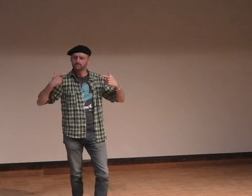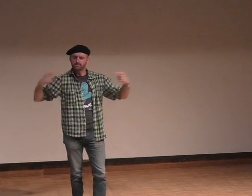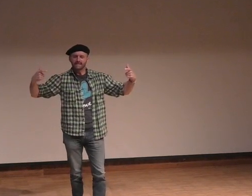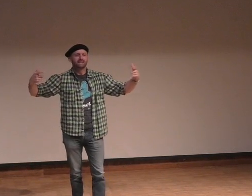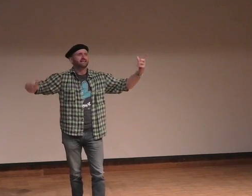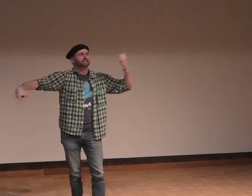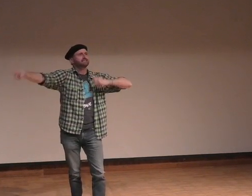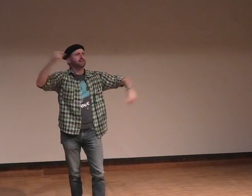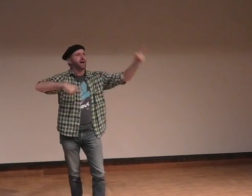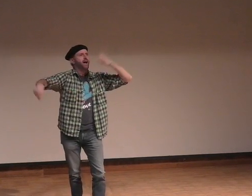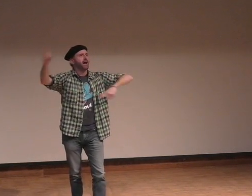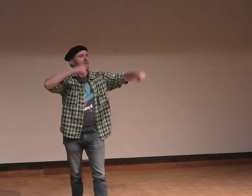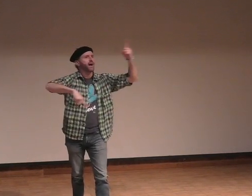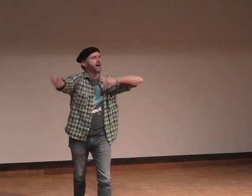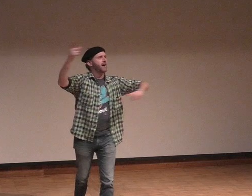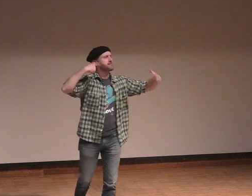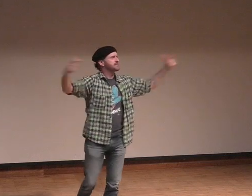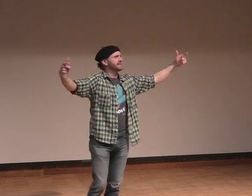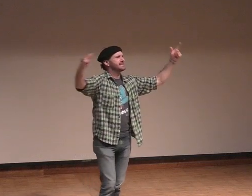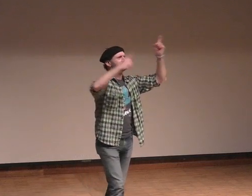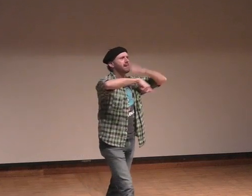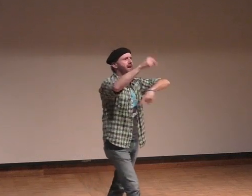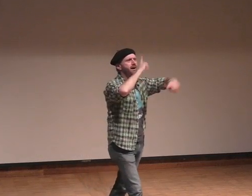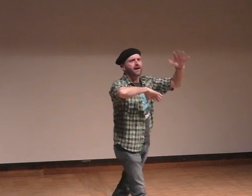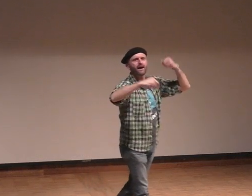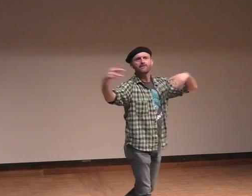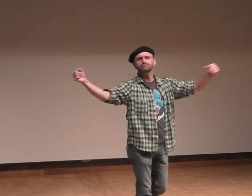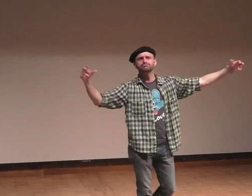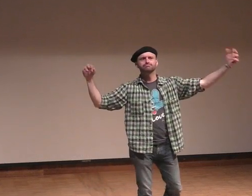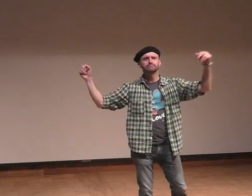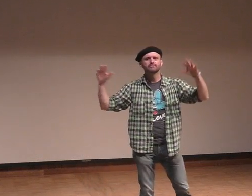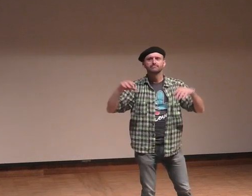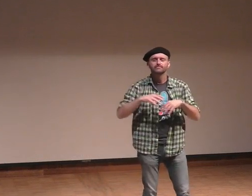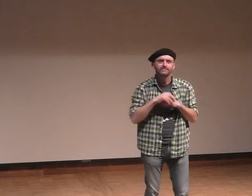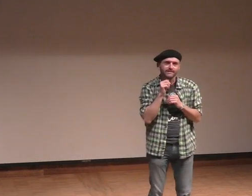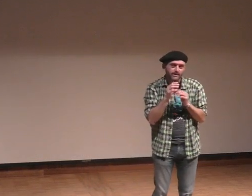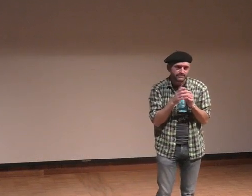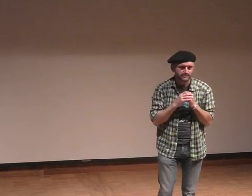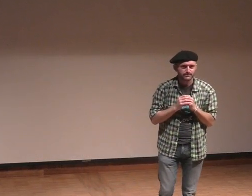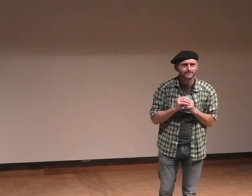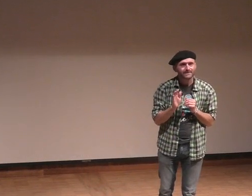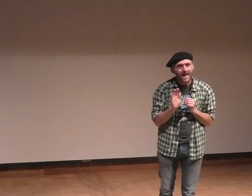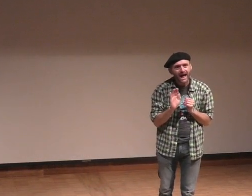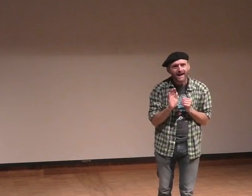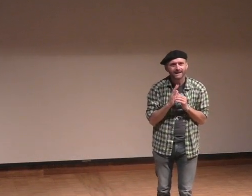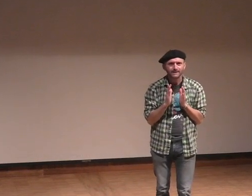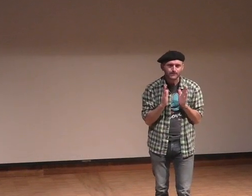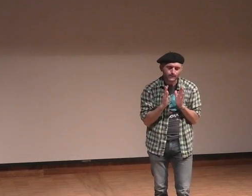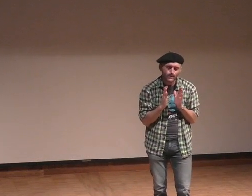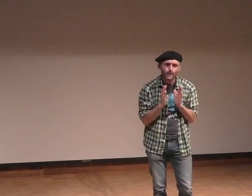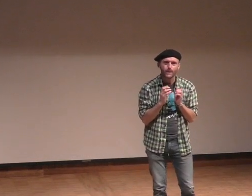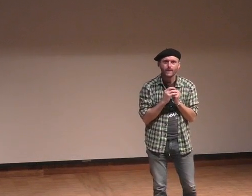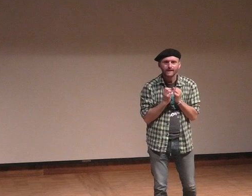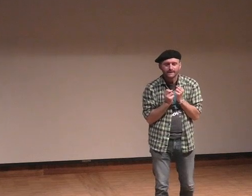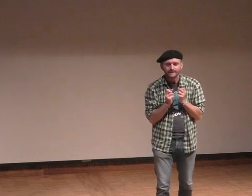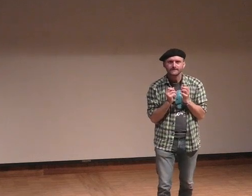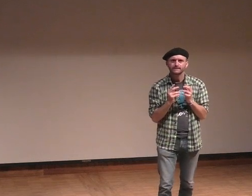them. They can sign big, they can sign confidently, or instead of being